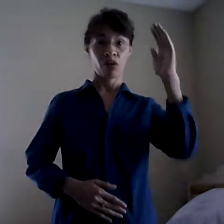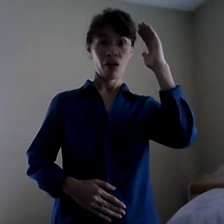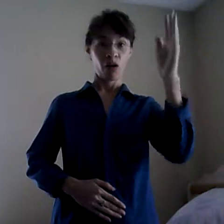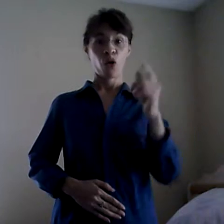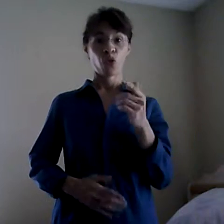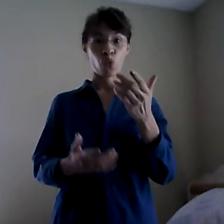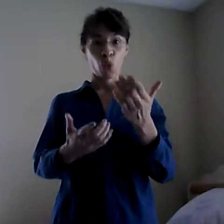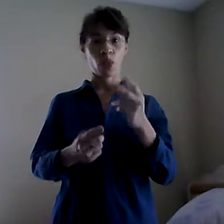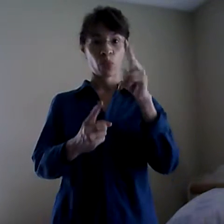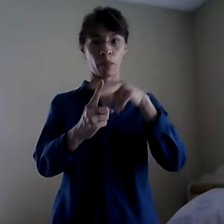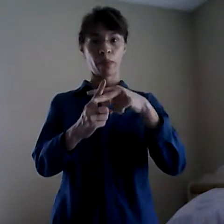apply for a job as a driver?